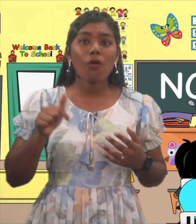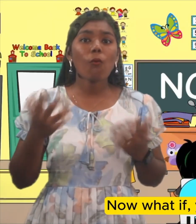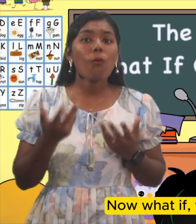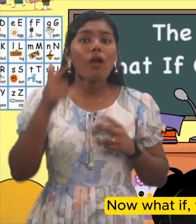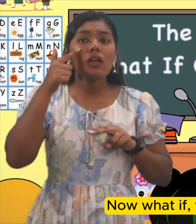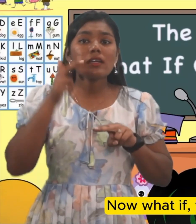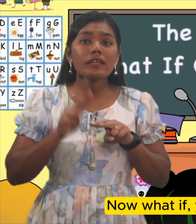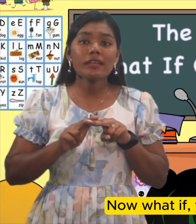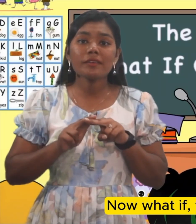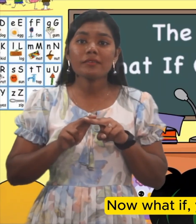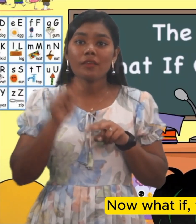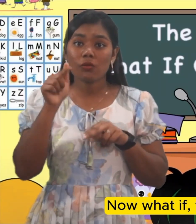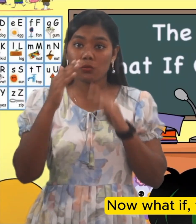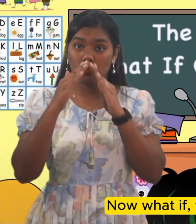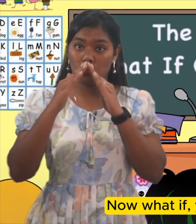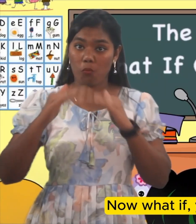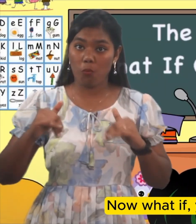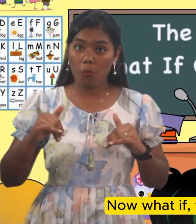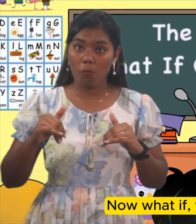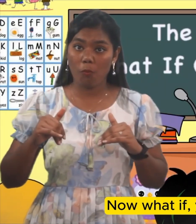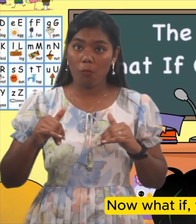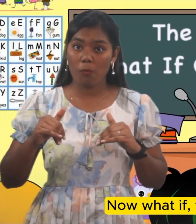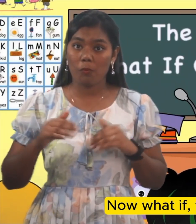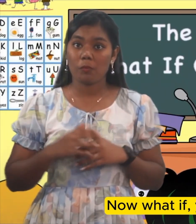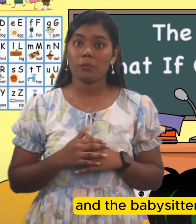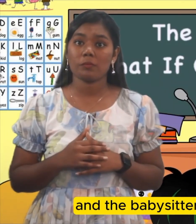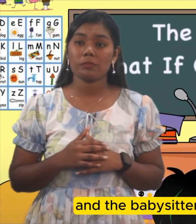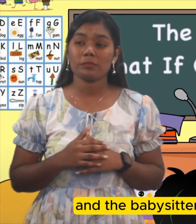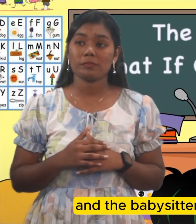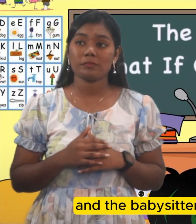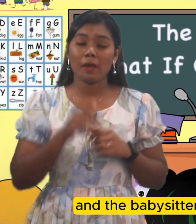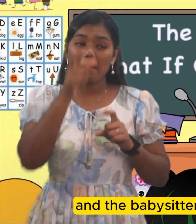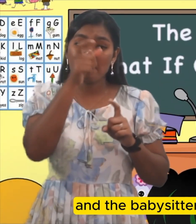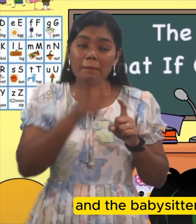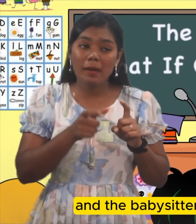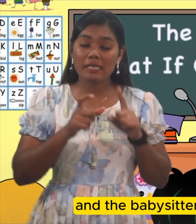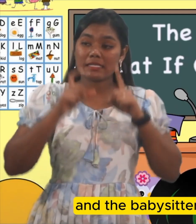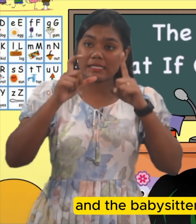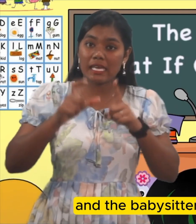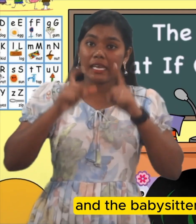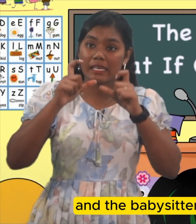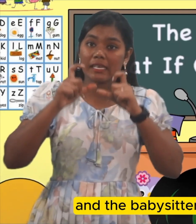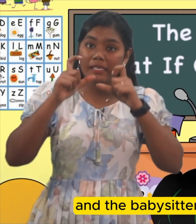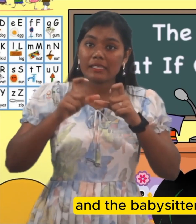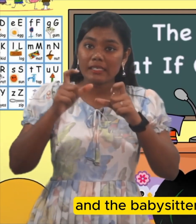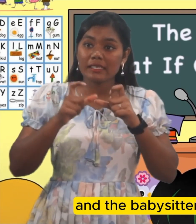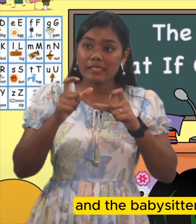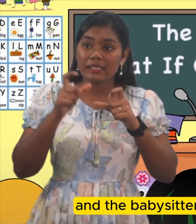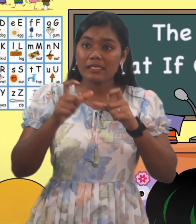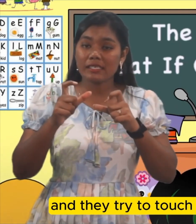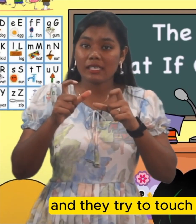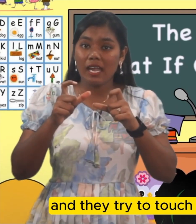Now what if you're at home and the babysitter's looking after you